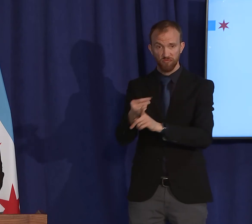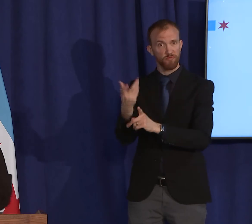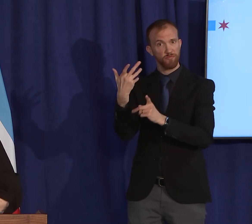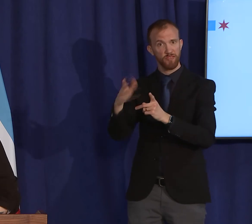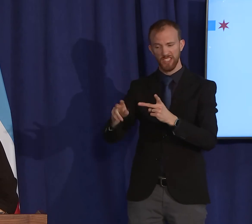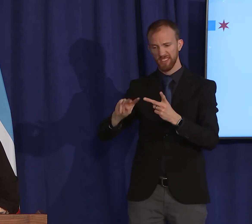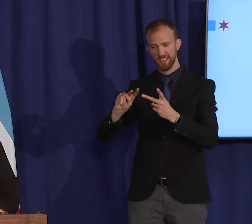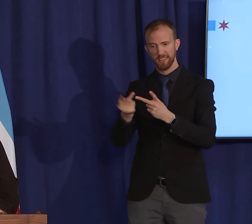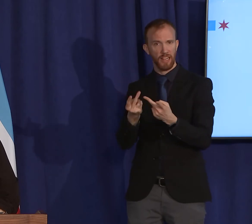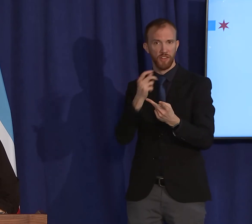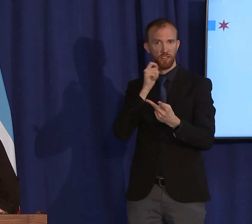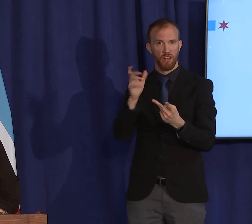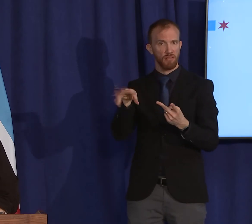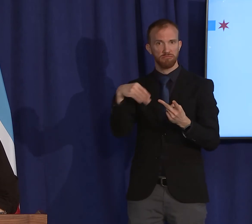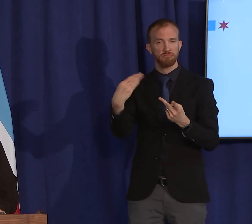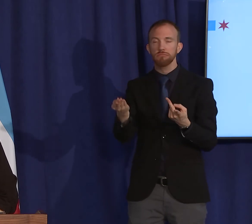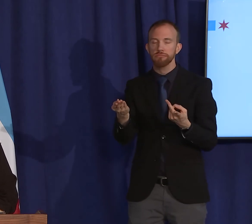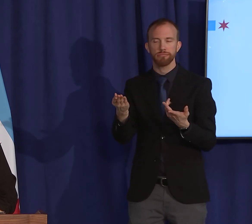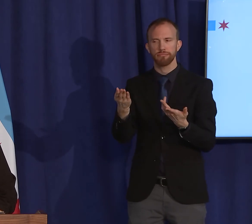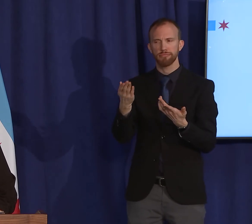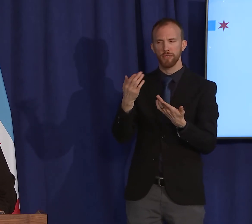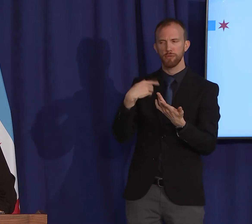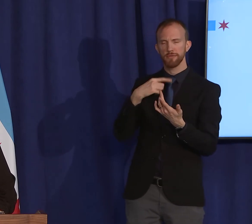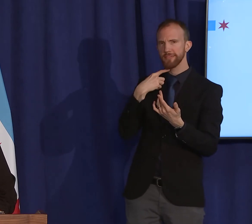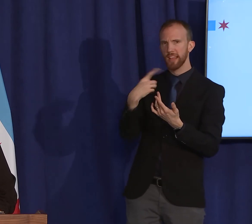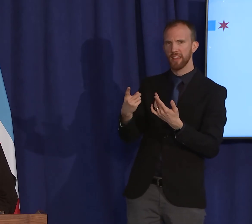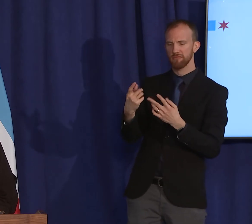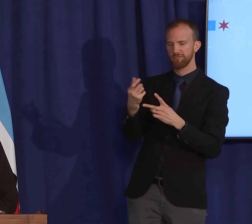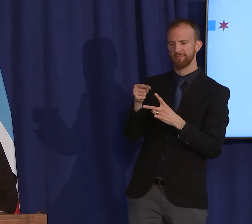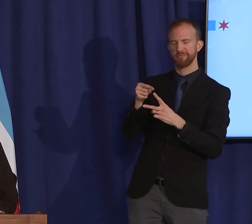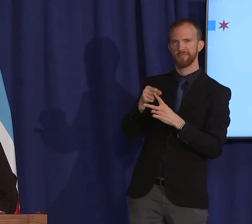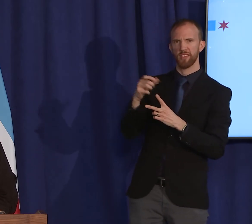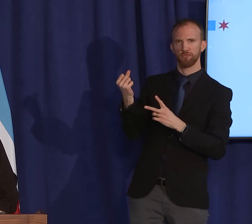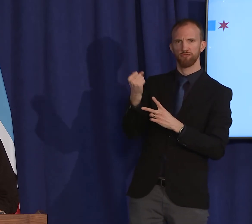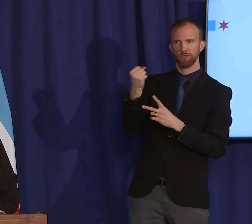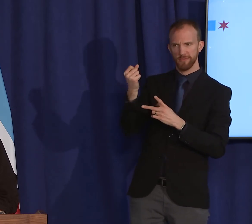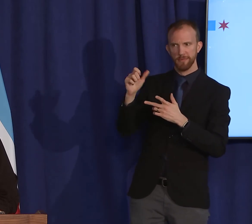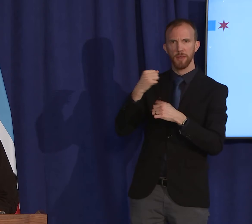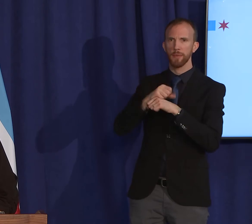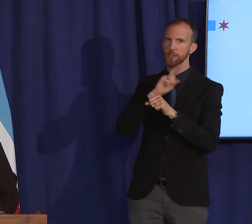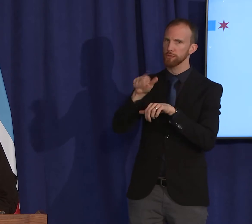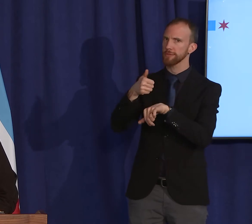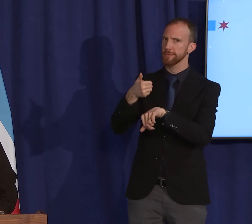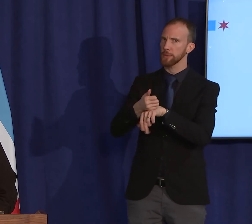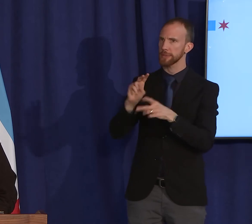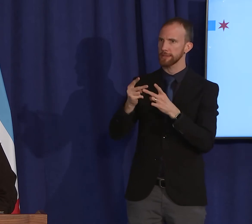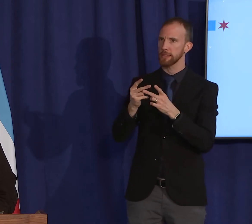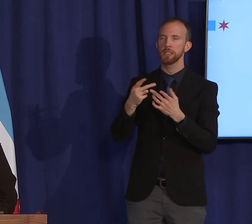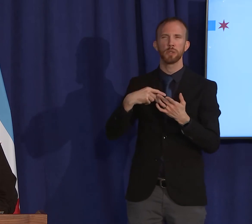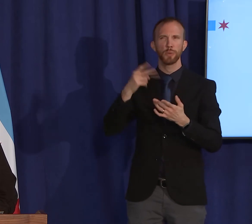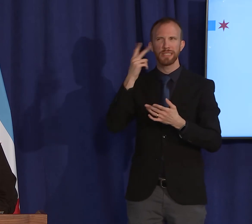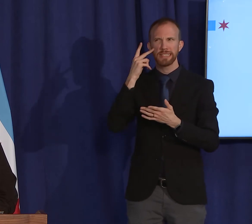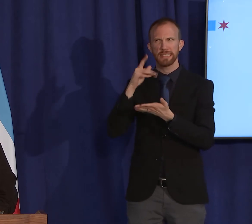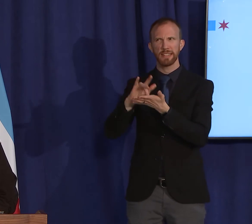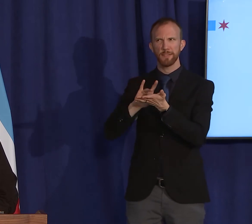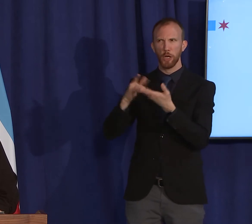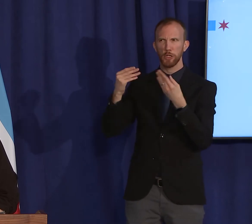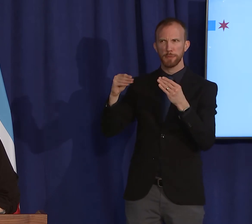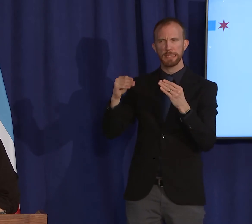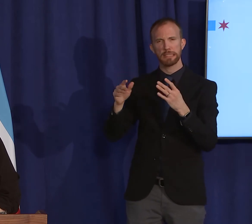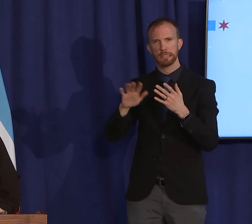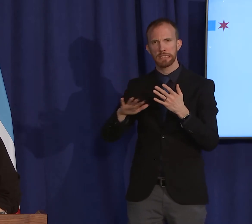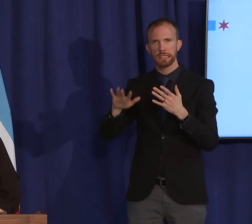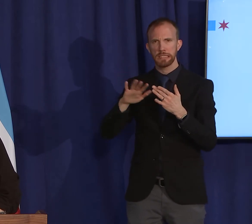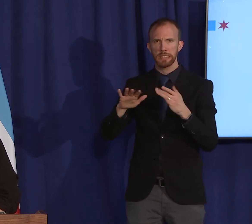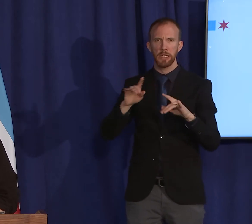the least showing up for the second doses in the pharmacy settings, and we've seen very much better and really consistent across all